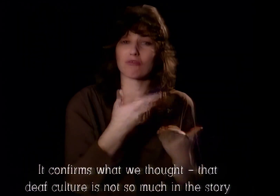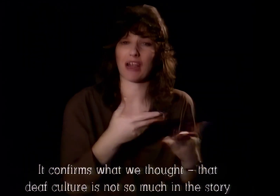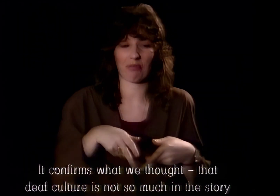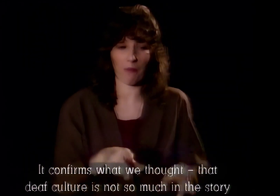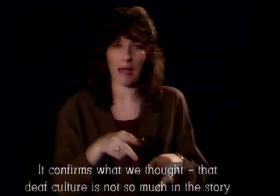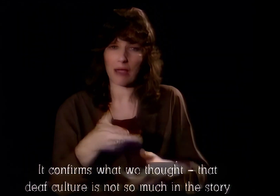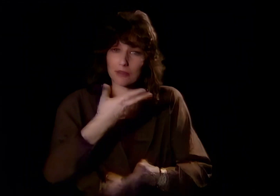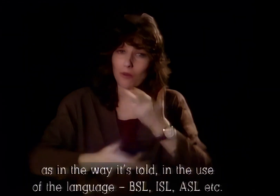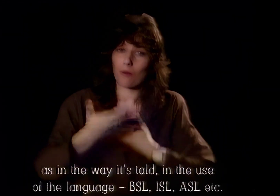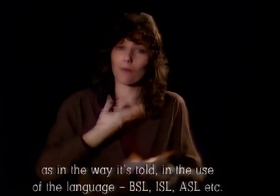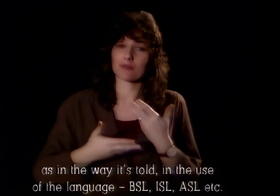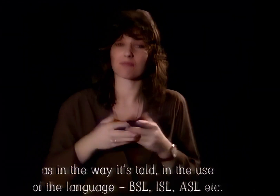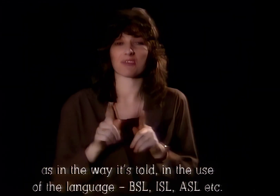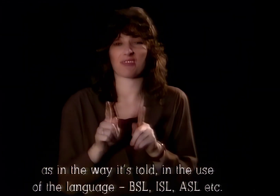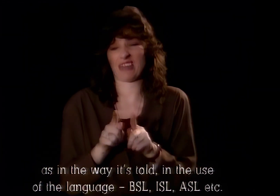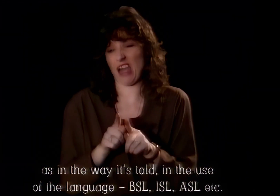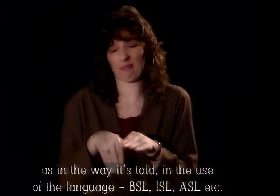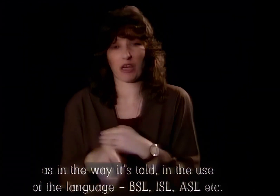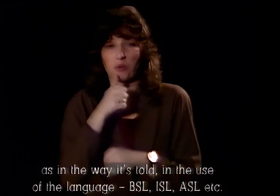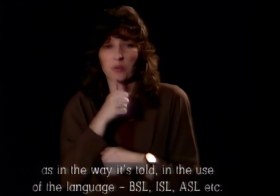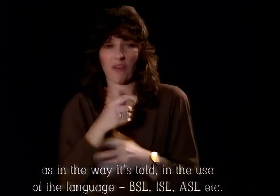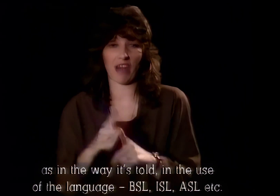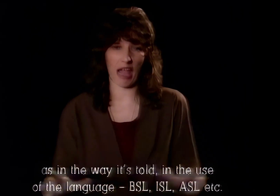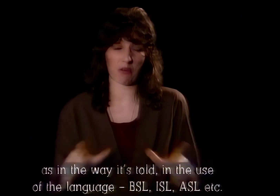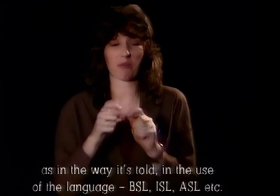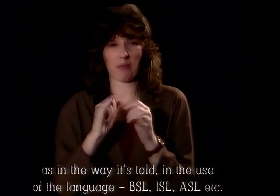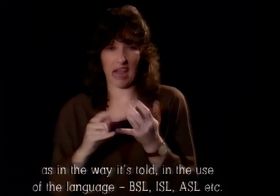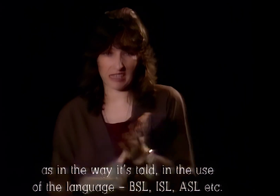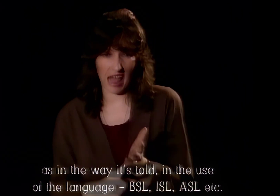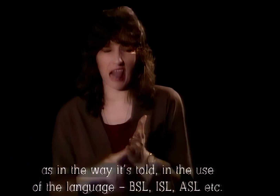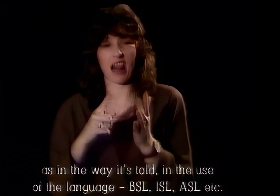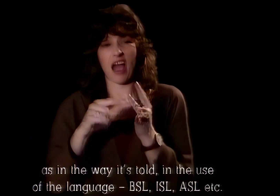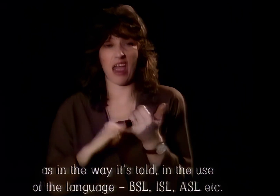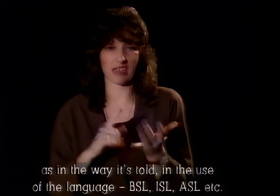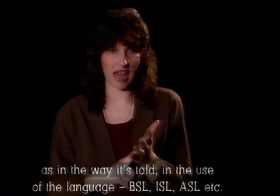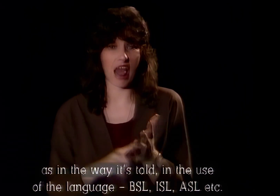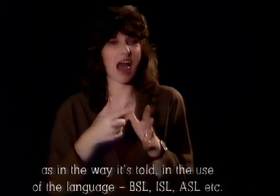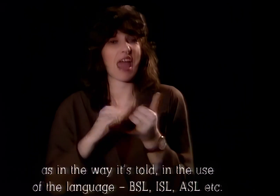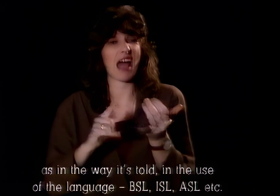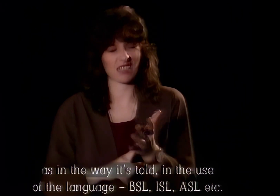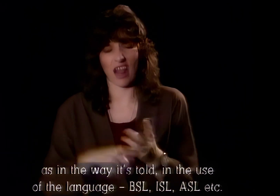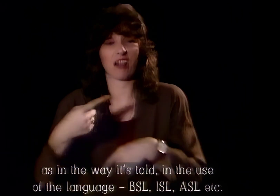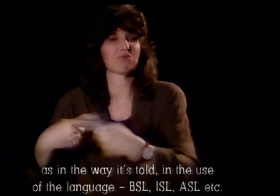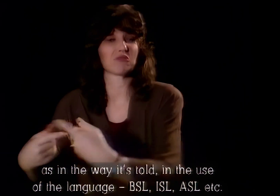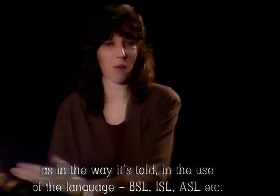it's told, in the use of the language. BSL, ISL, ASL, and so